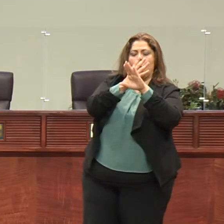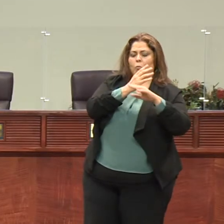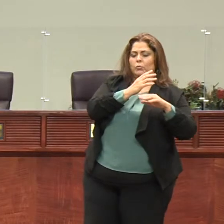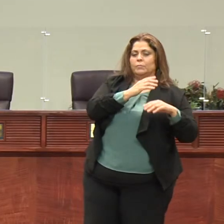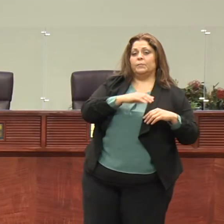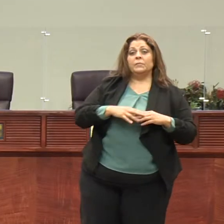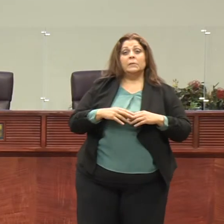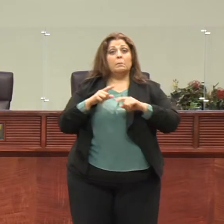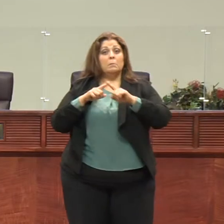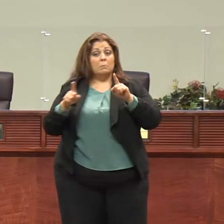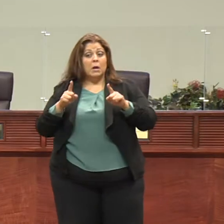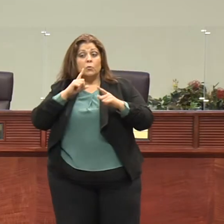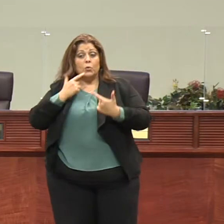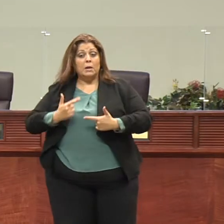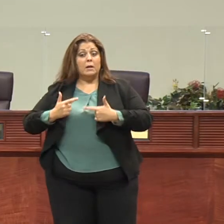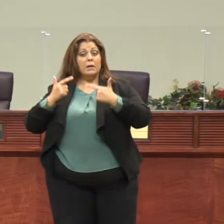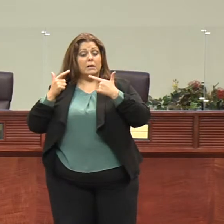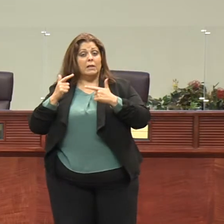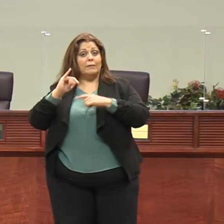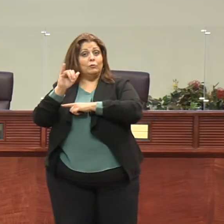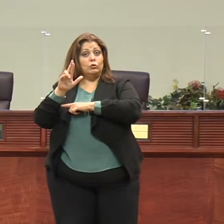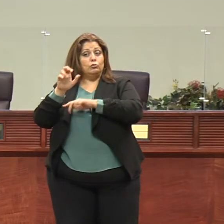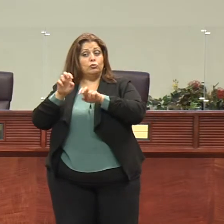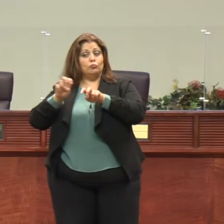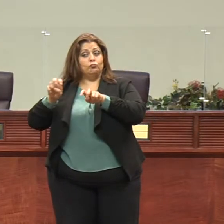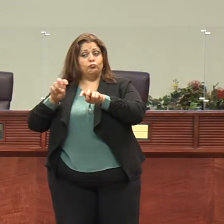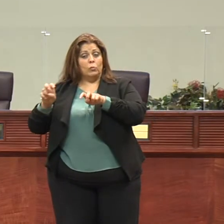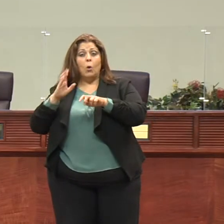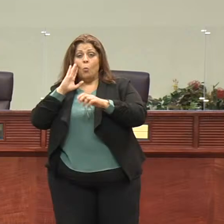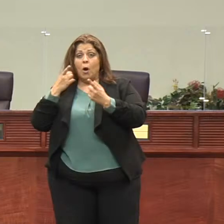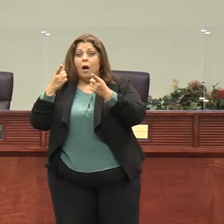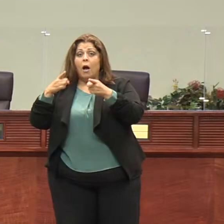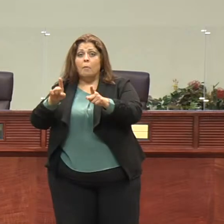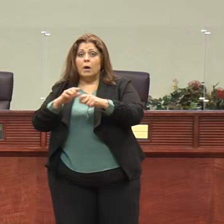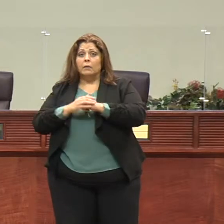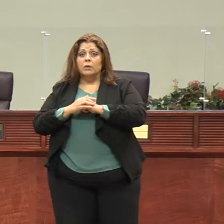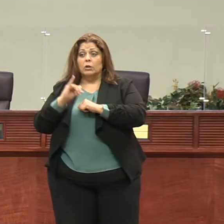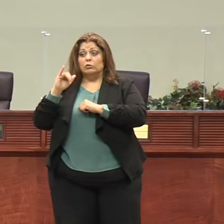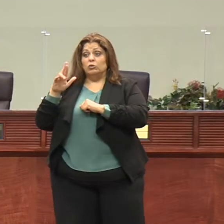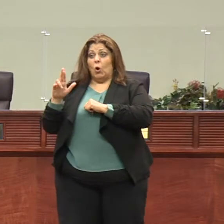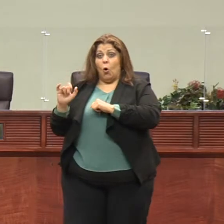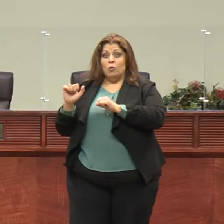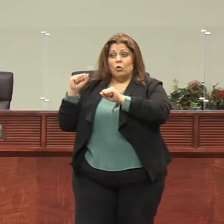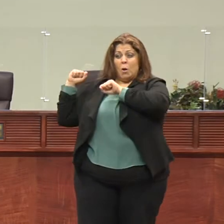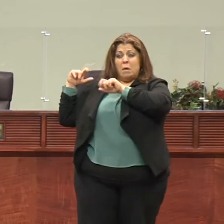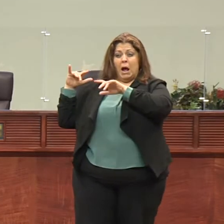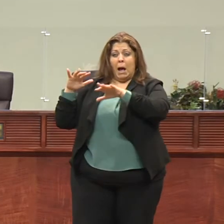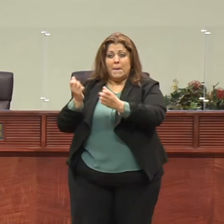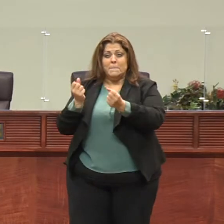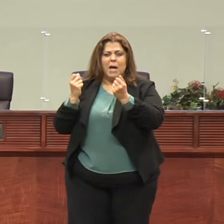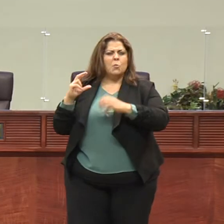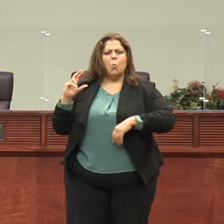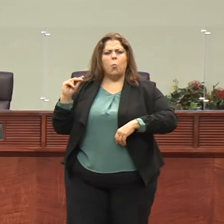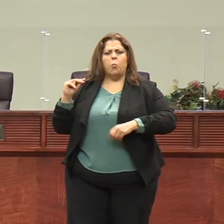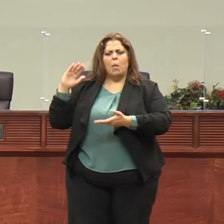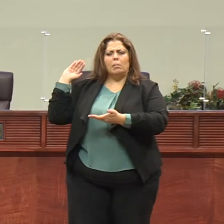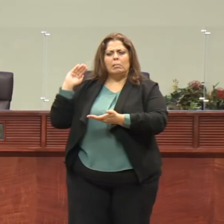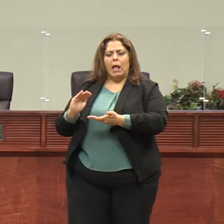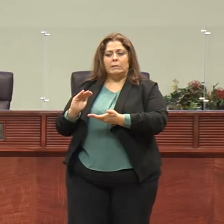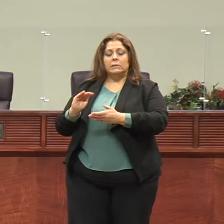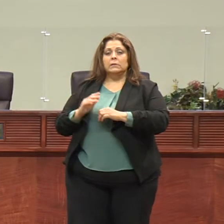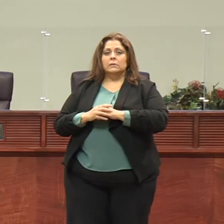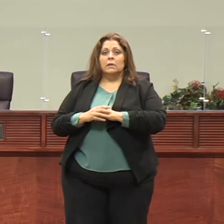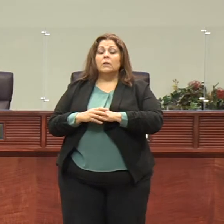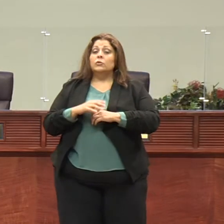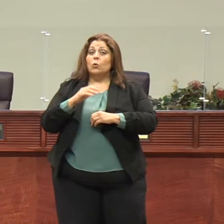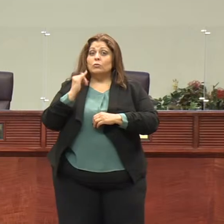are continuing. We are bringing in fewer jurors, but to those jurors who have answered the call